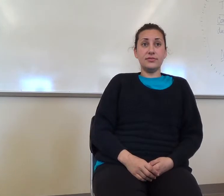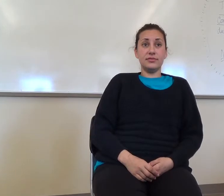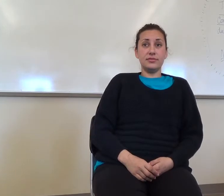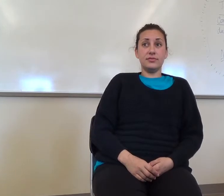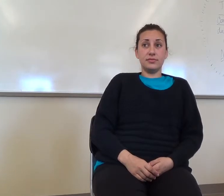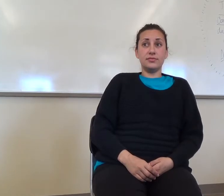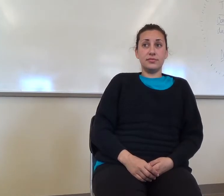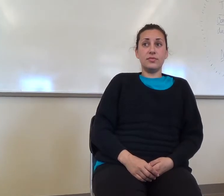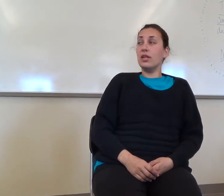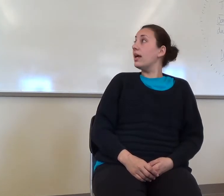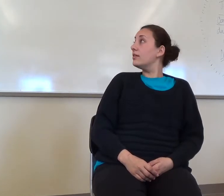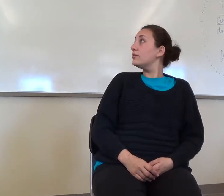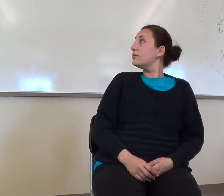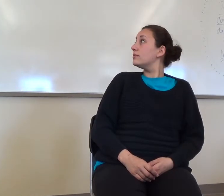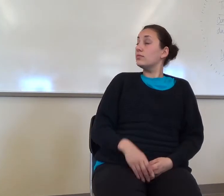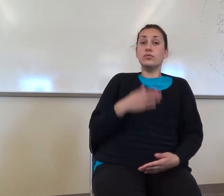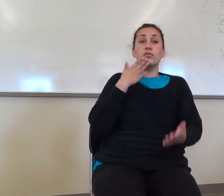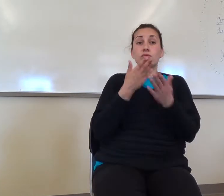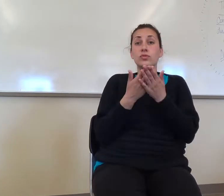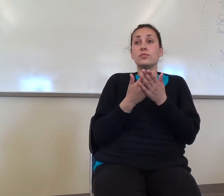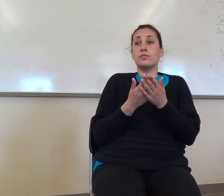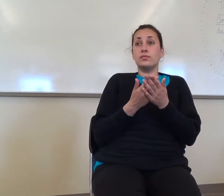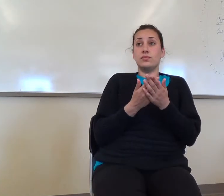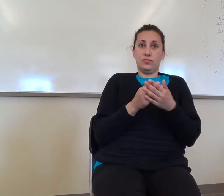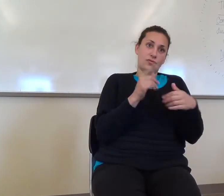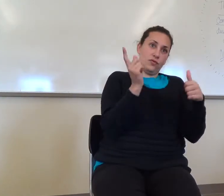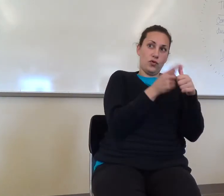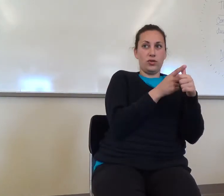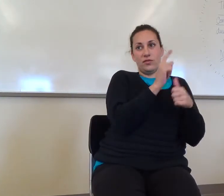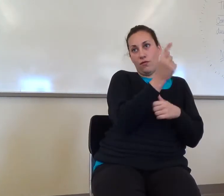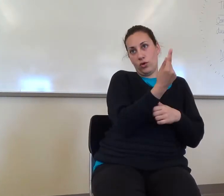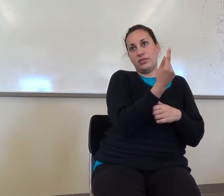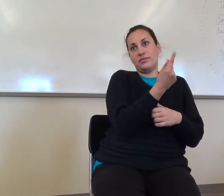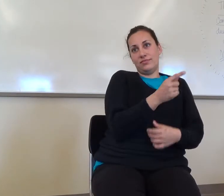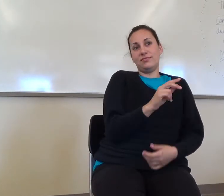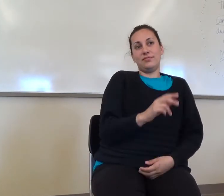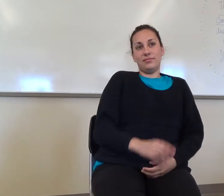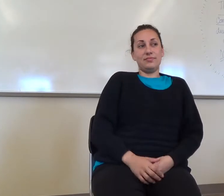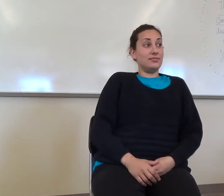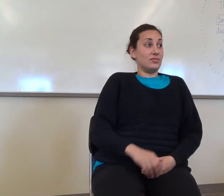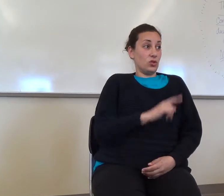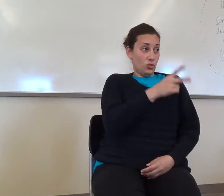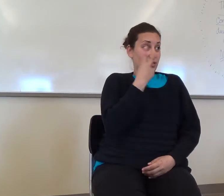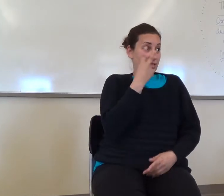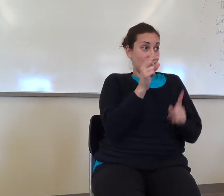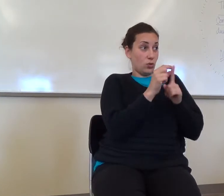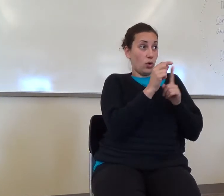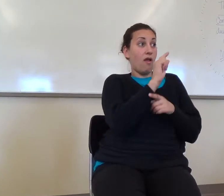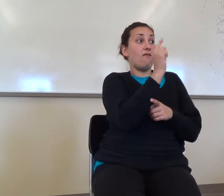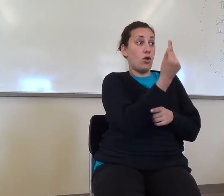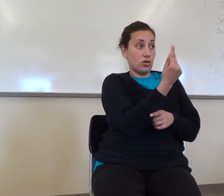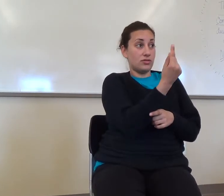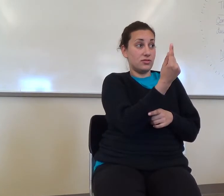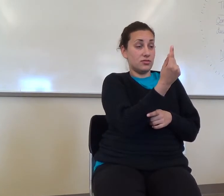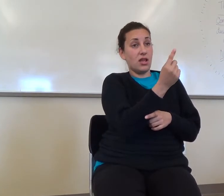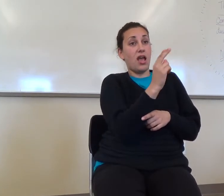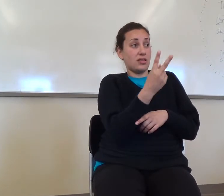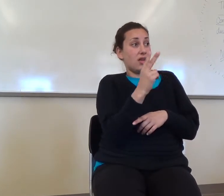Yeah. This is pretty good. This is pretty. Once you see that, you think, oh, good. This is going to be a pretty easy list.